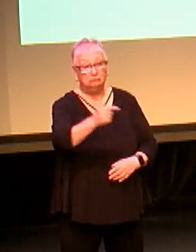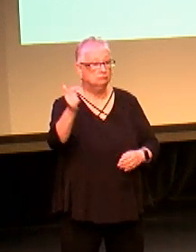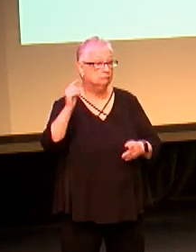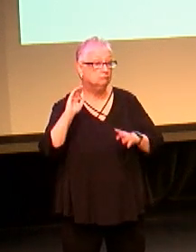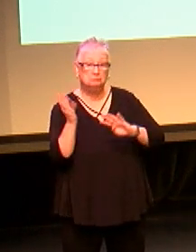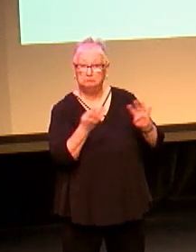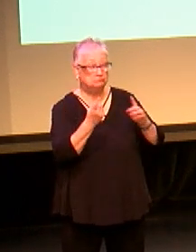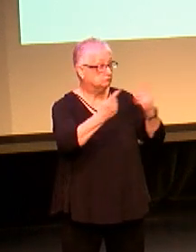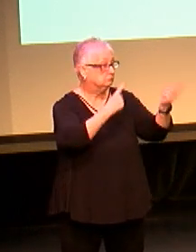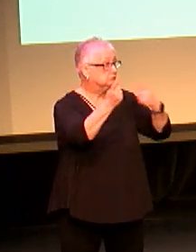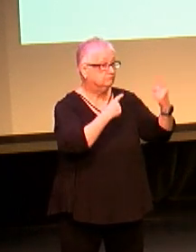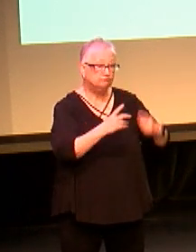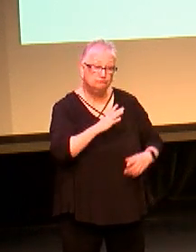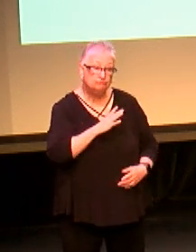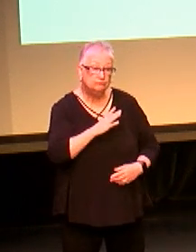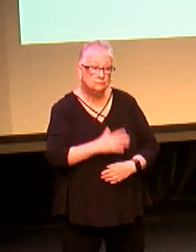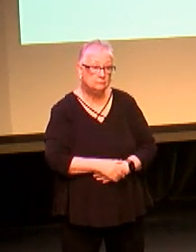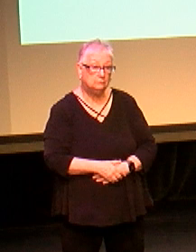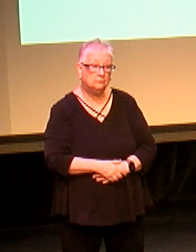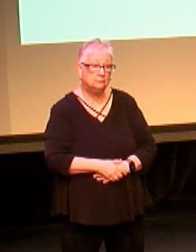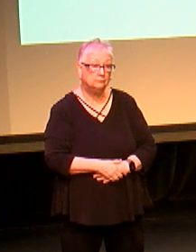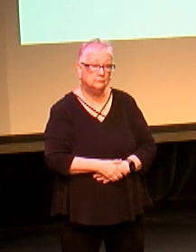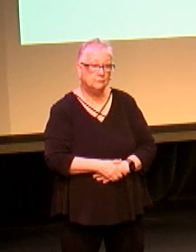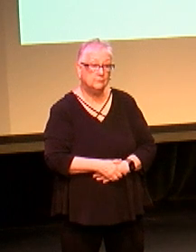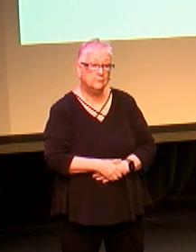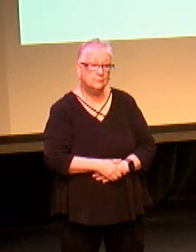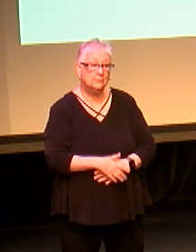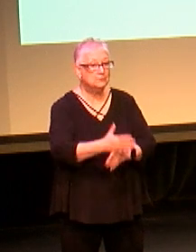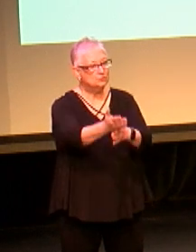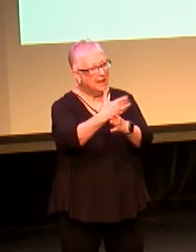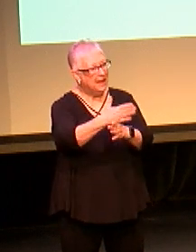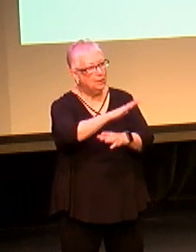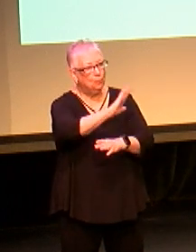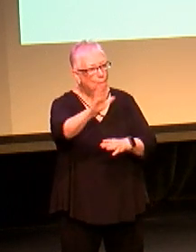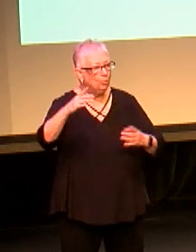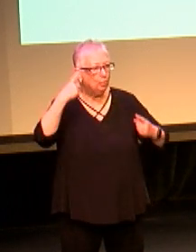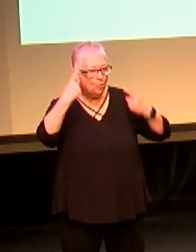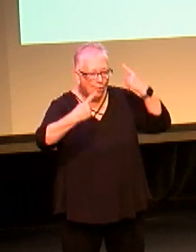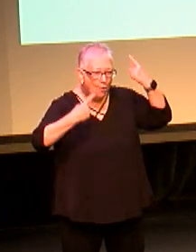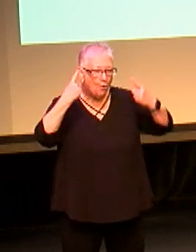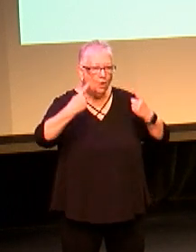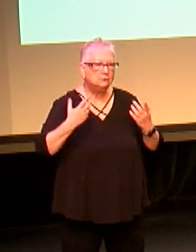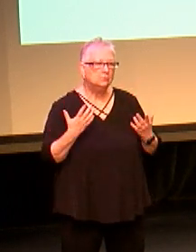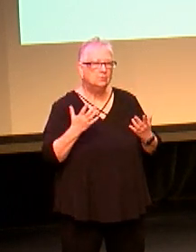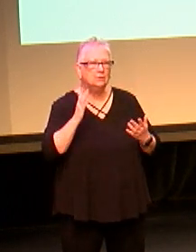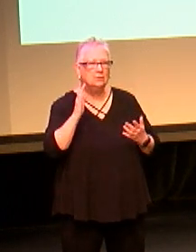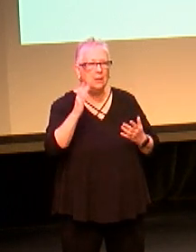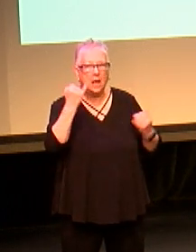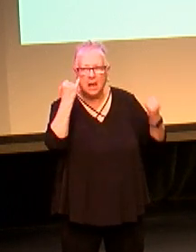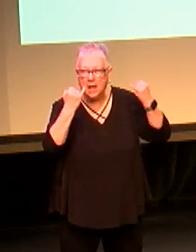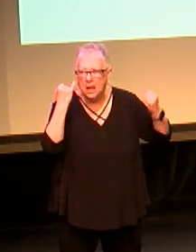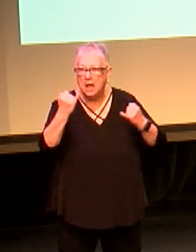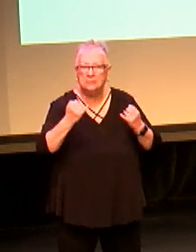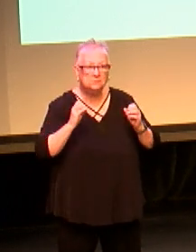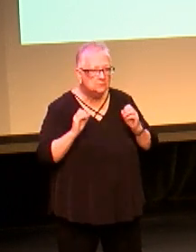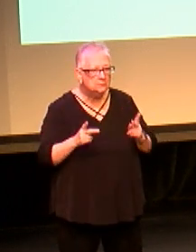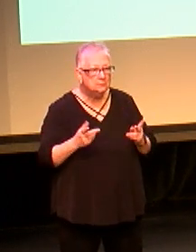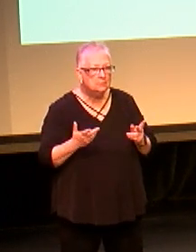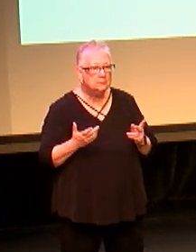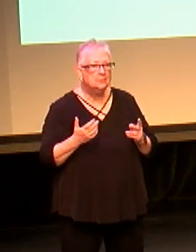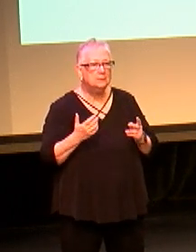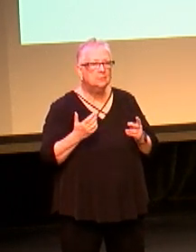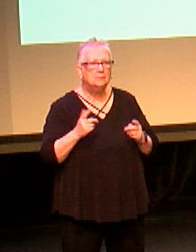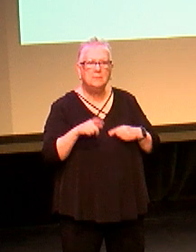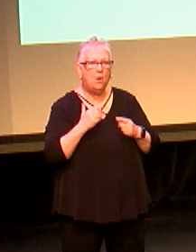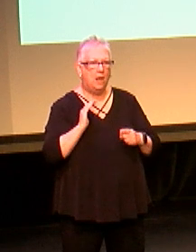muster, and share with us your thoughts and ideas about where our